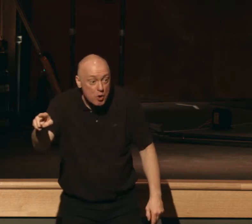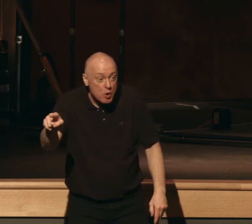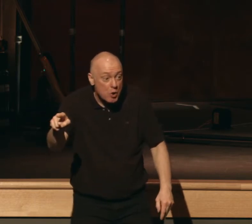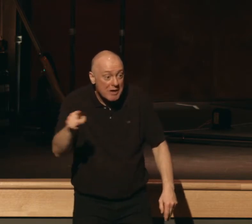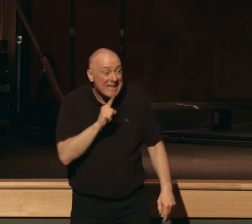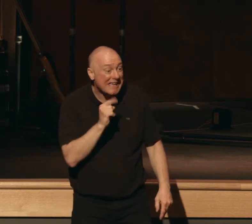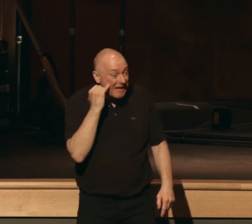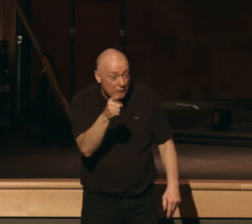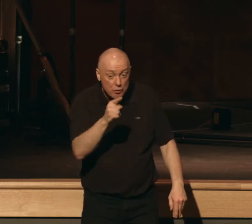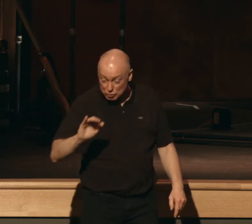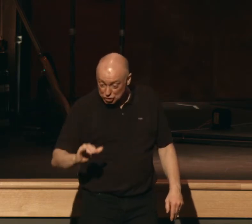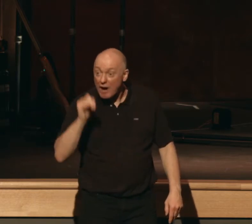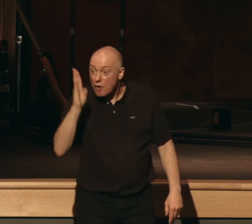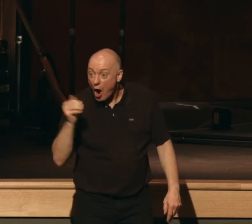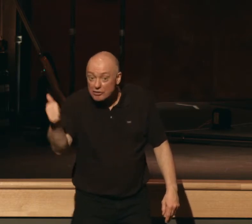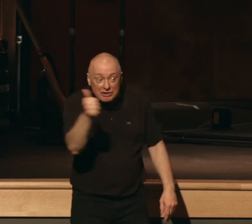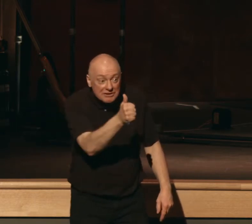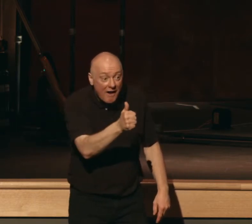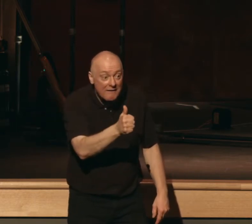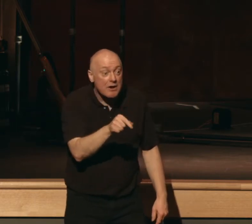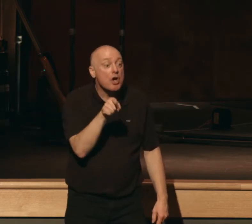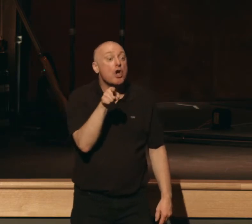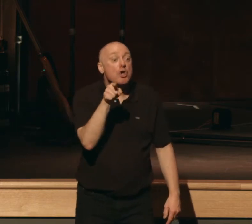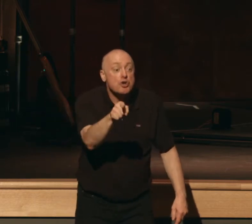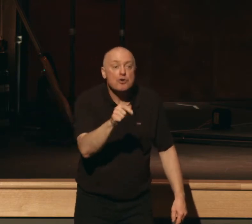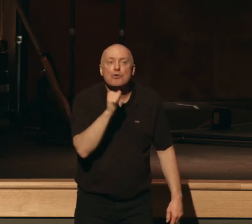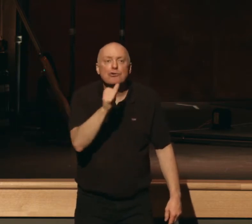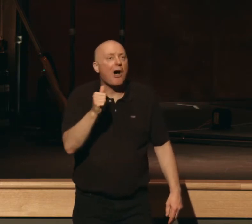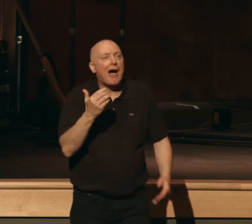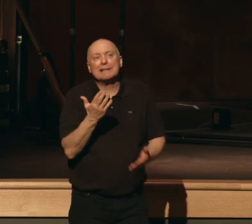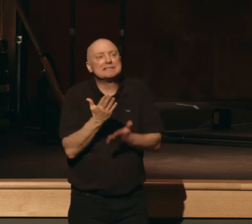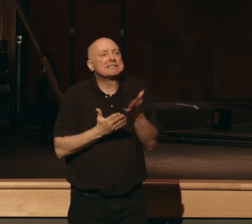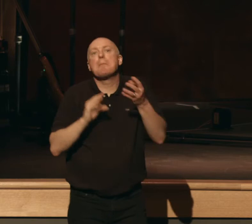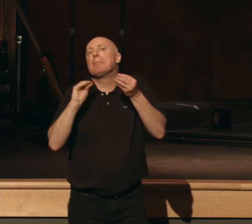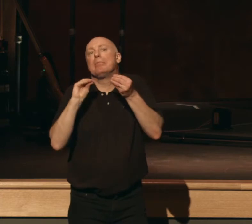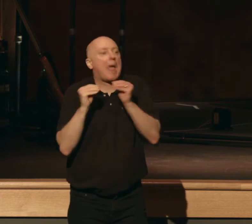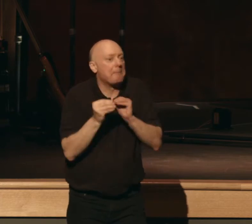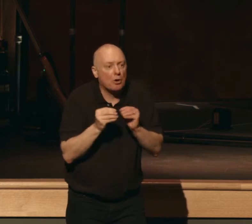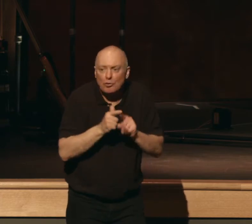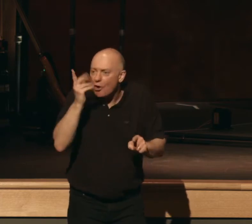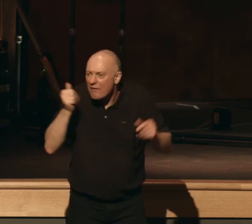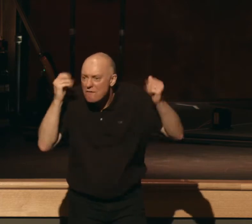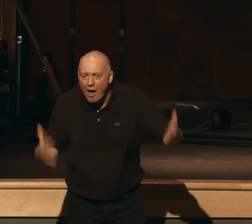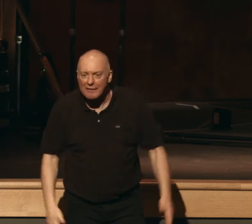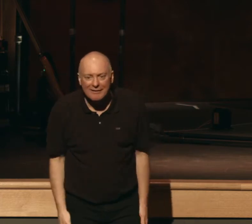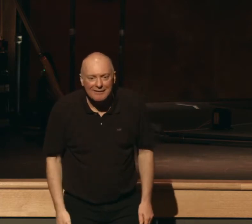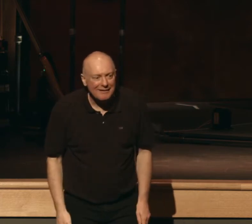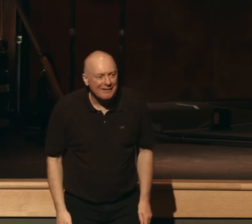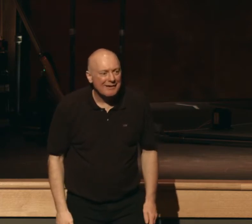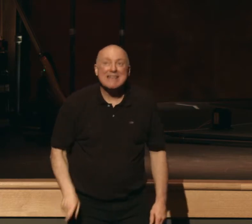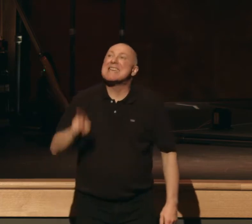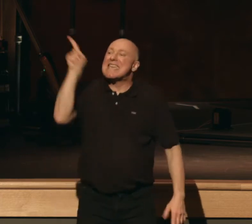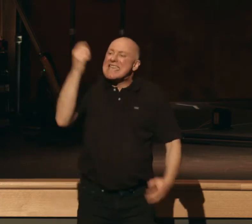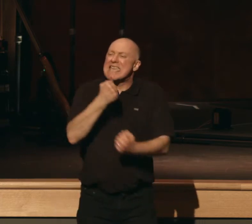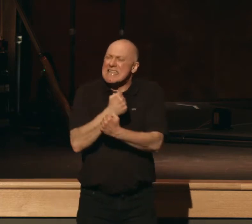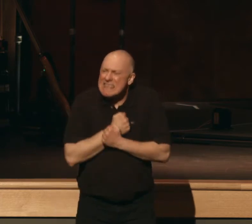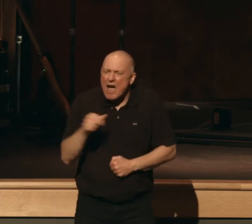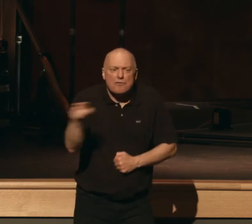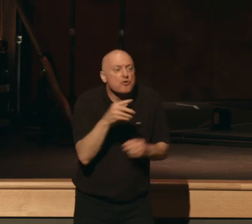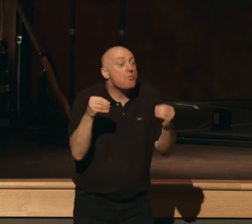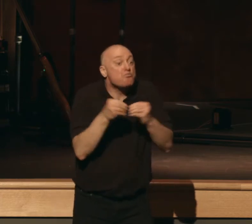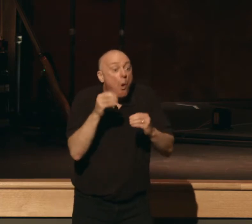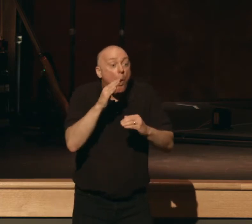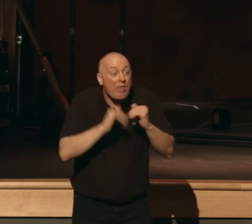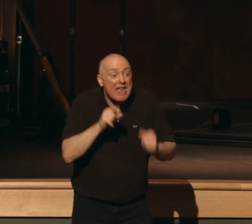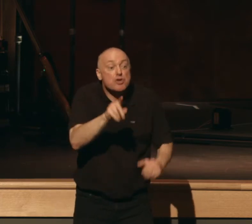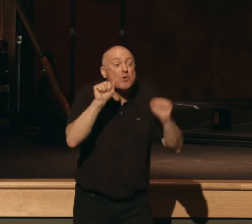a child of God, know this: you are not some number to God the Father. He loves you more than you